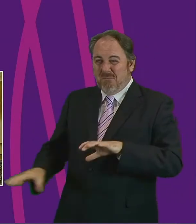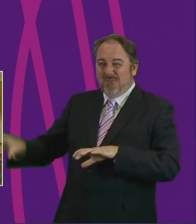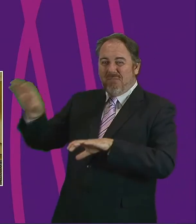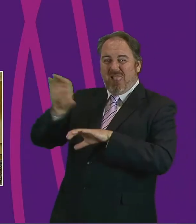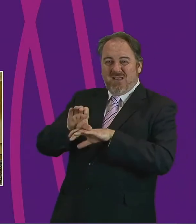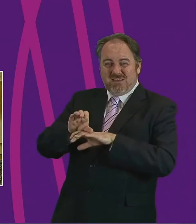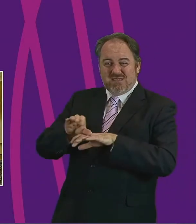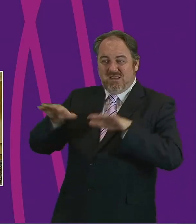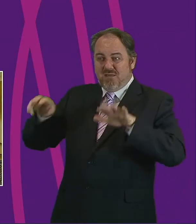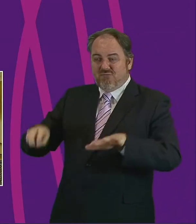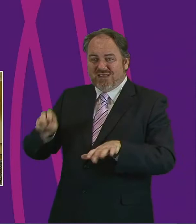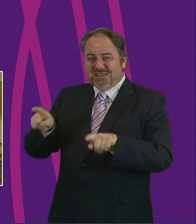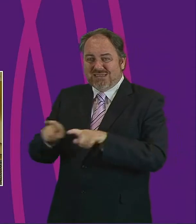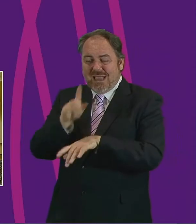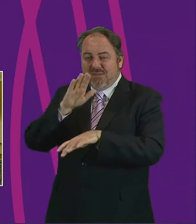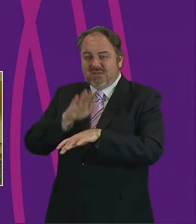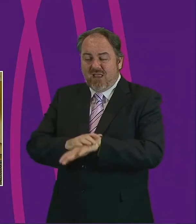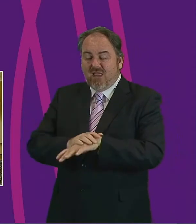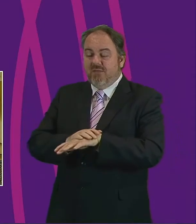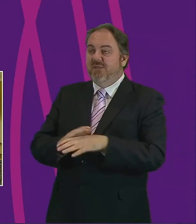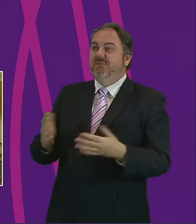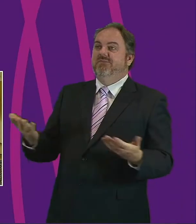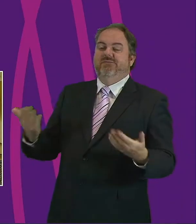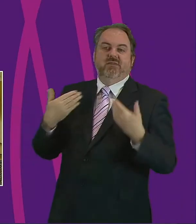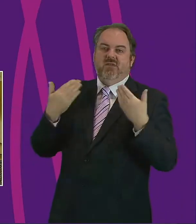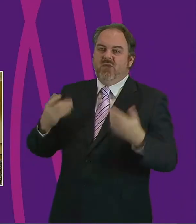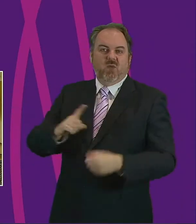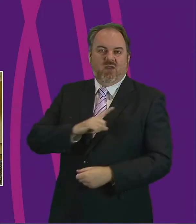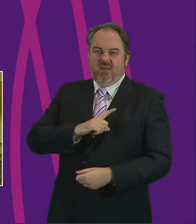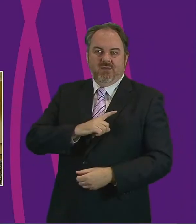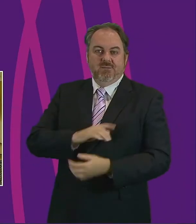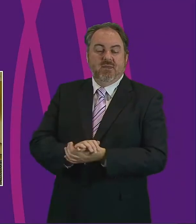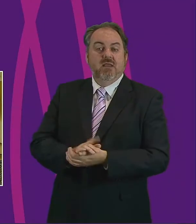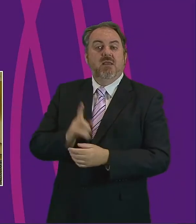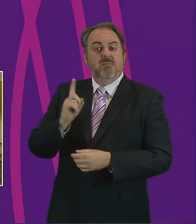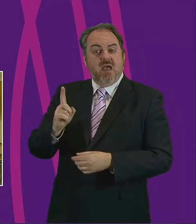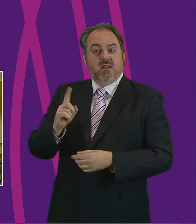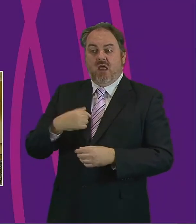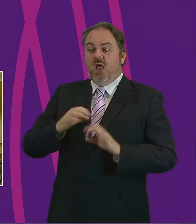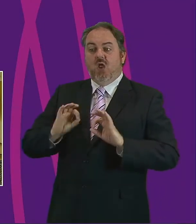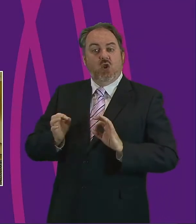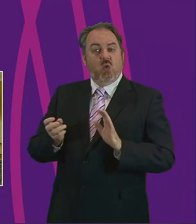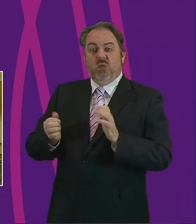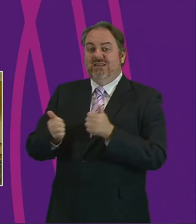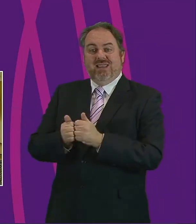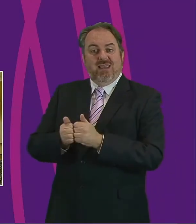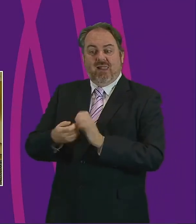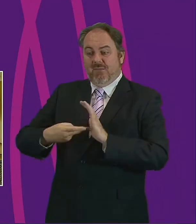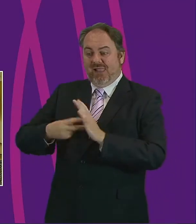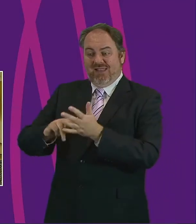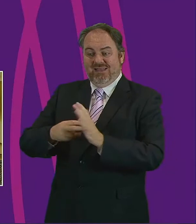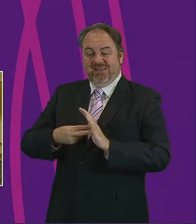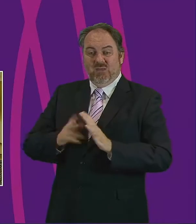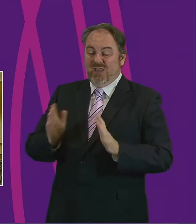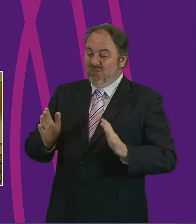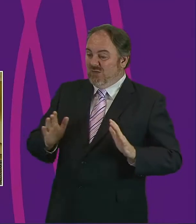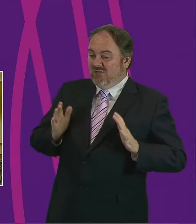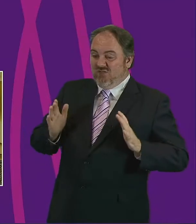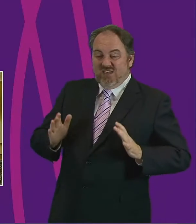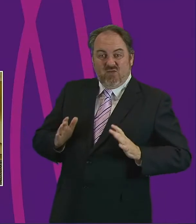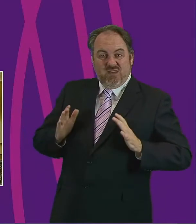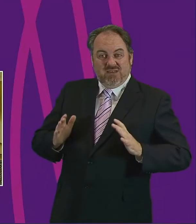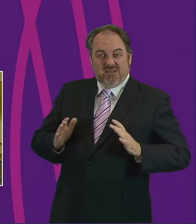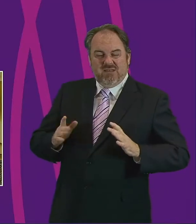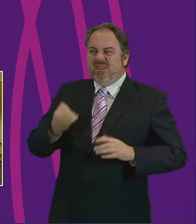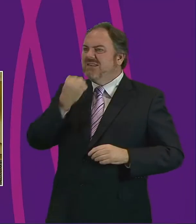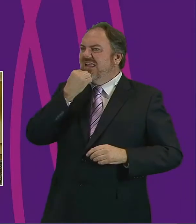already facing. But we are having to restart our no-deal Brexit planning. So in the next couple of weeks, the immediate date